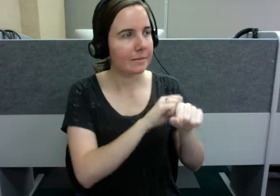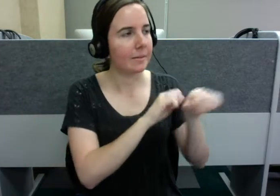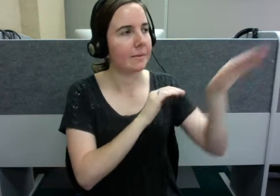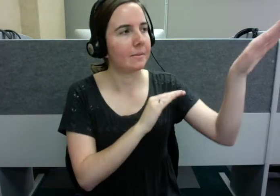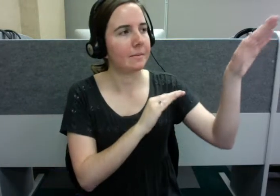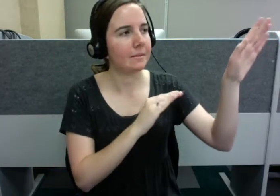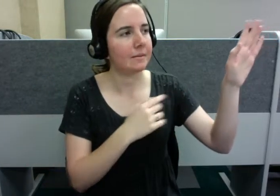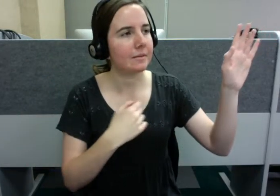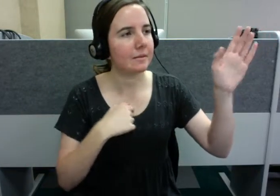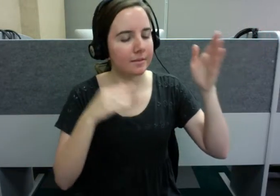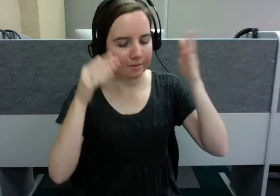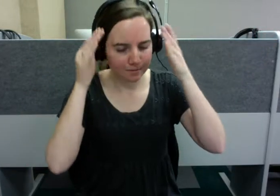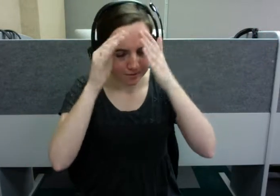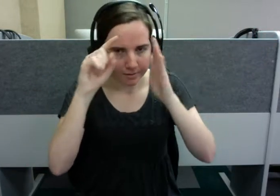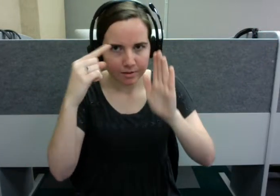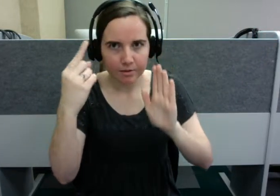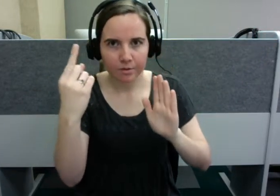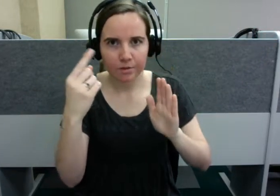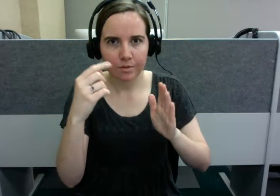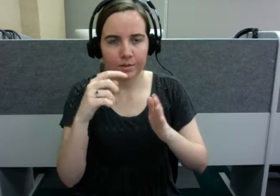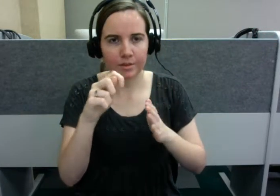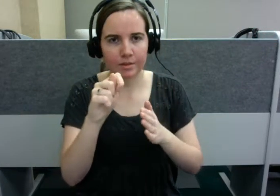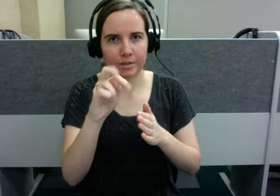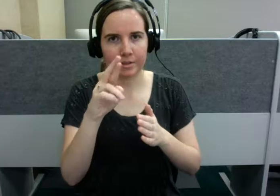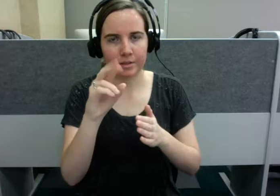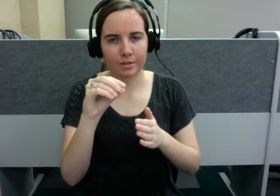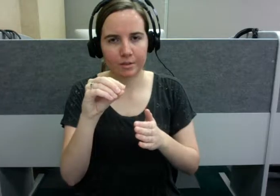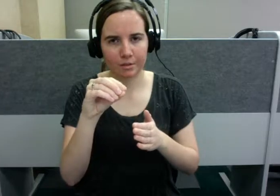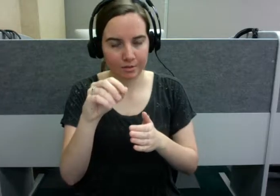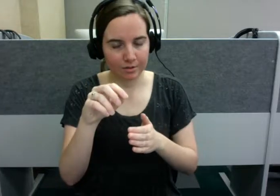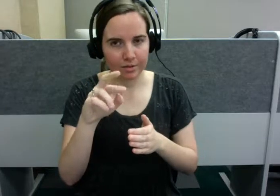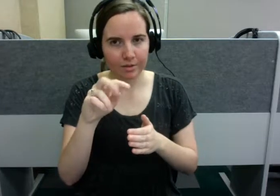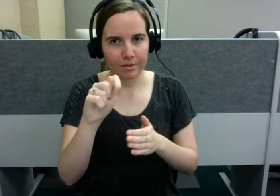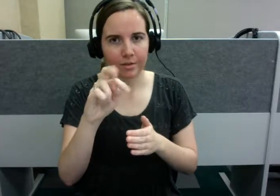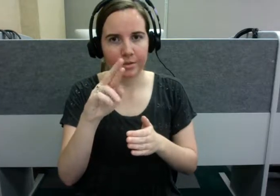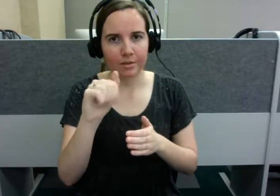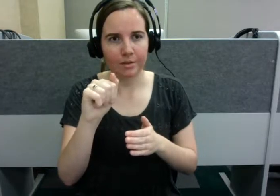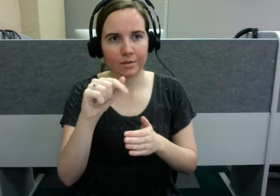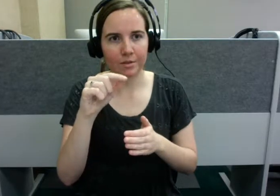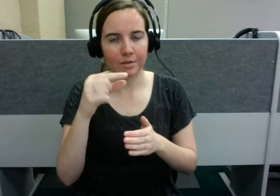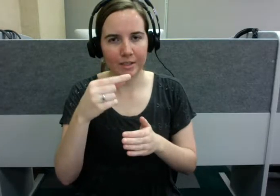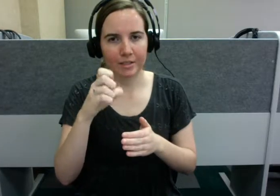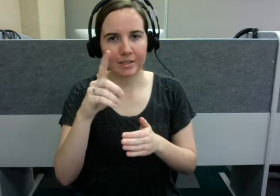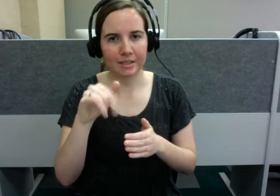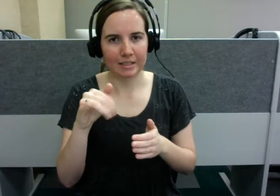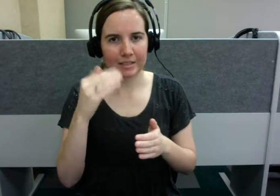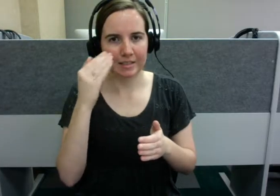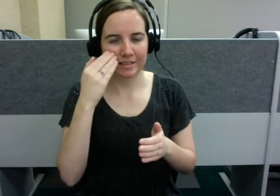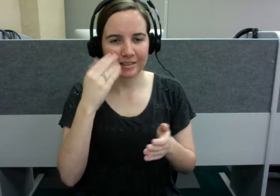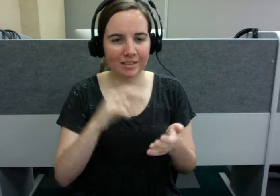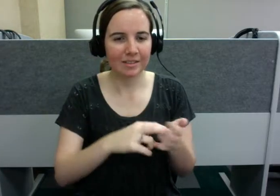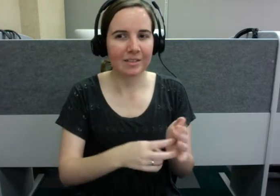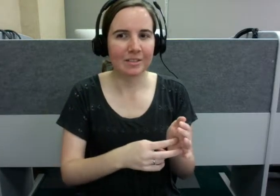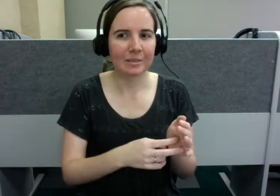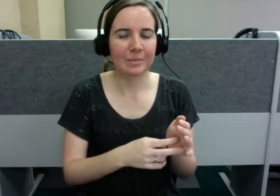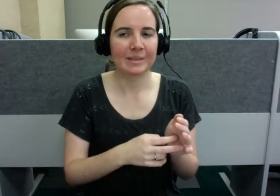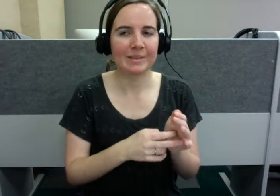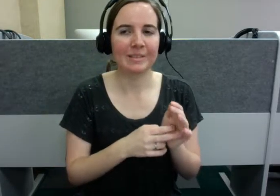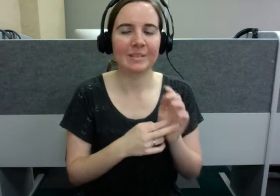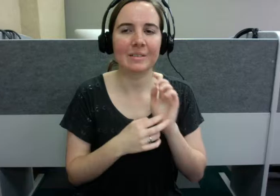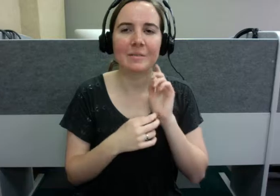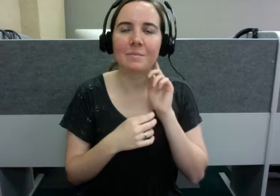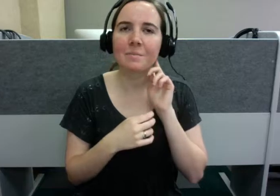is the Aristotelian definition of a tragedy. Aristotle says a tragedy is that moment when the